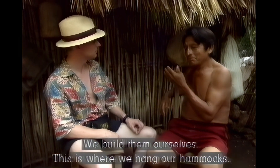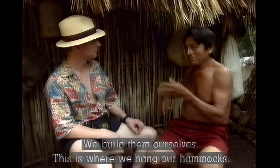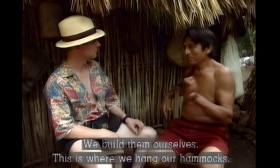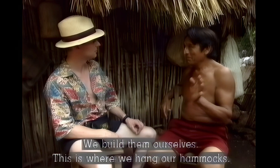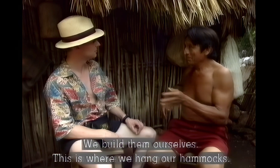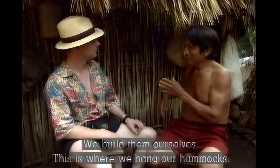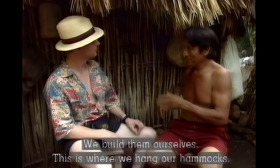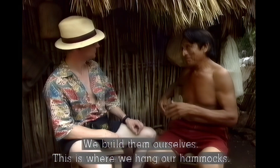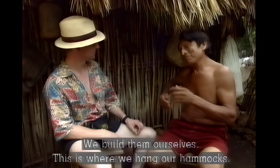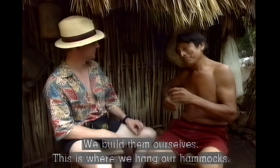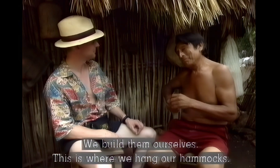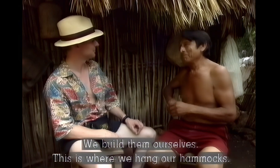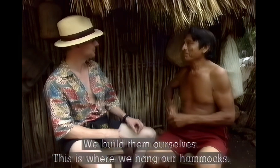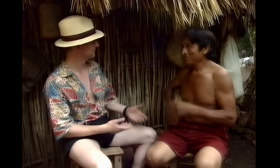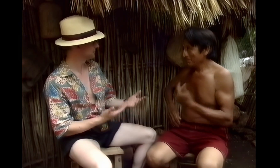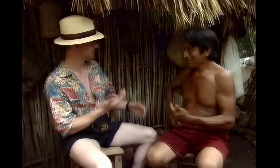This is where we hang our hammocks.